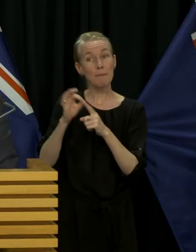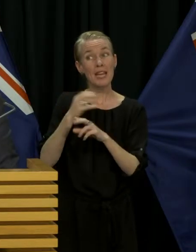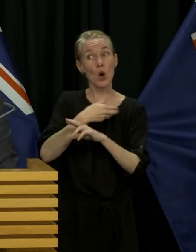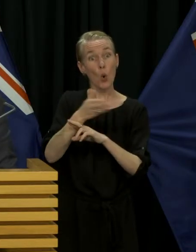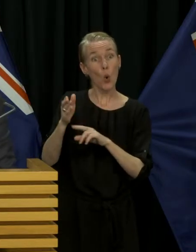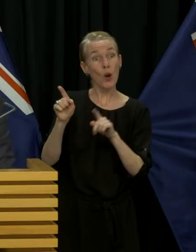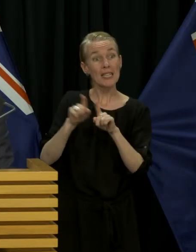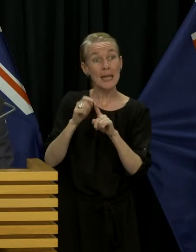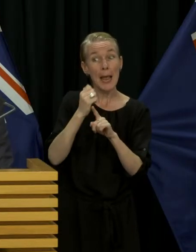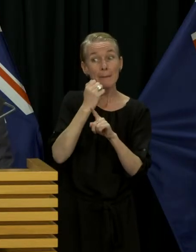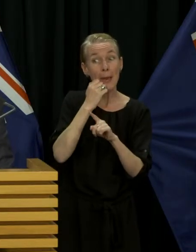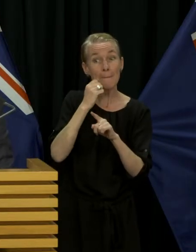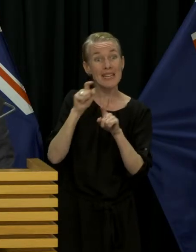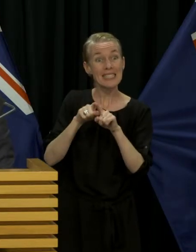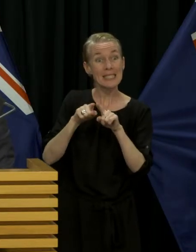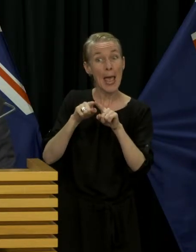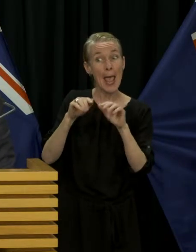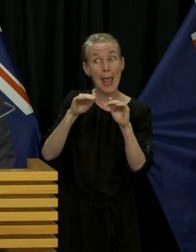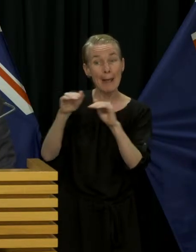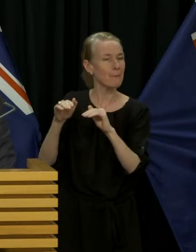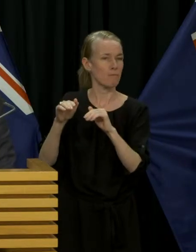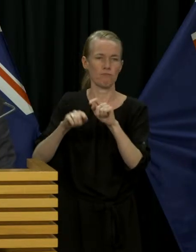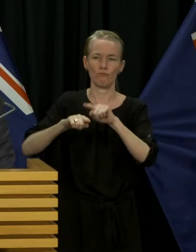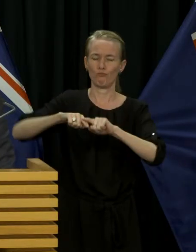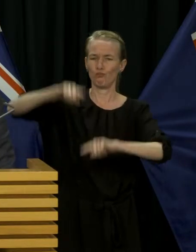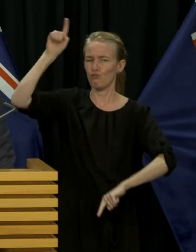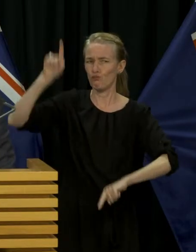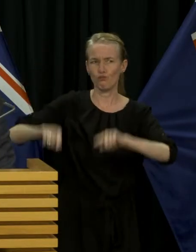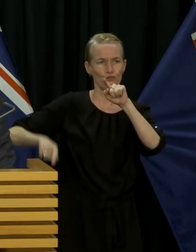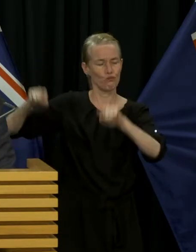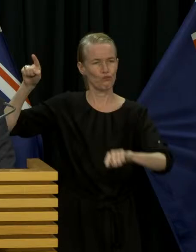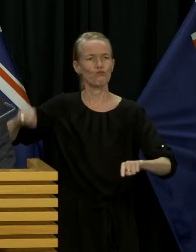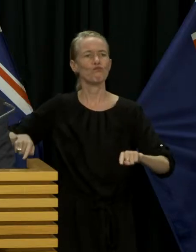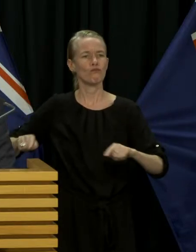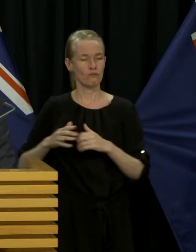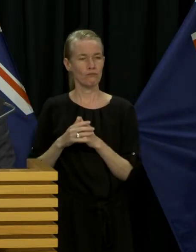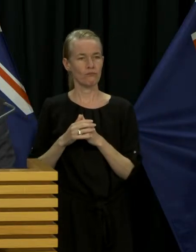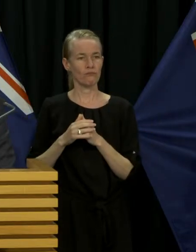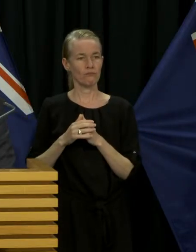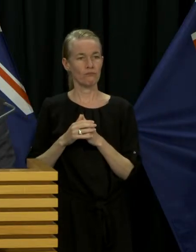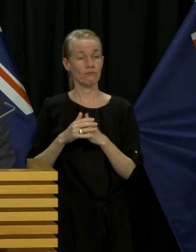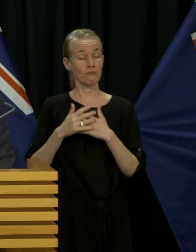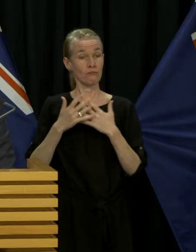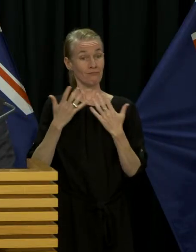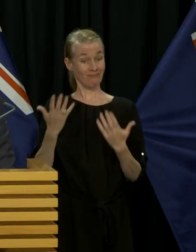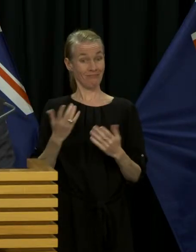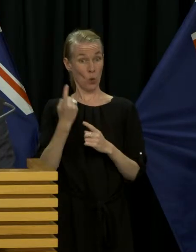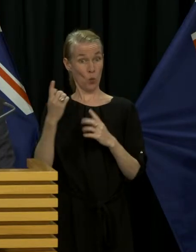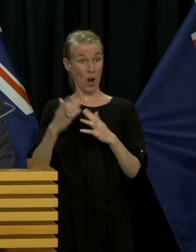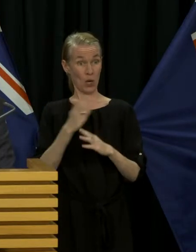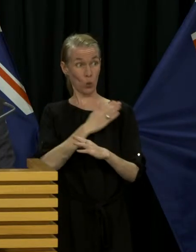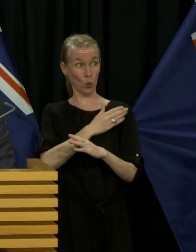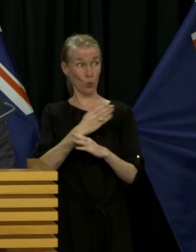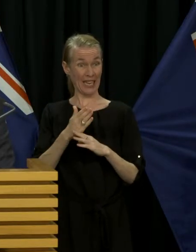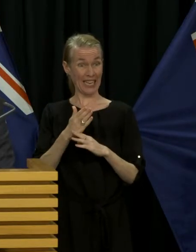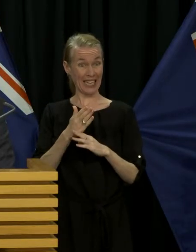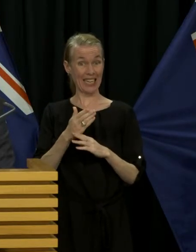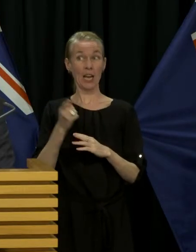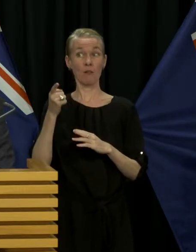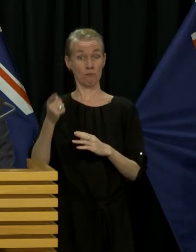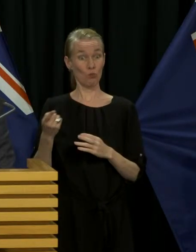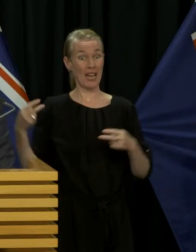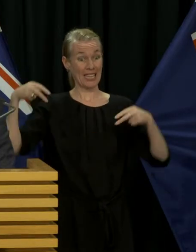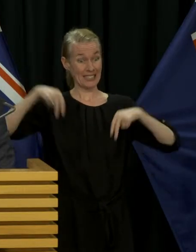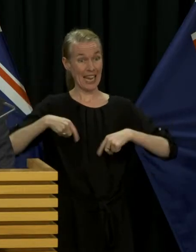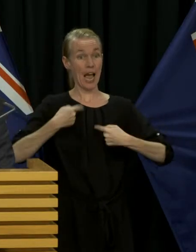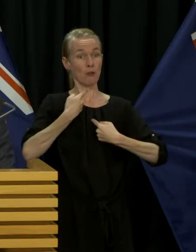of refusal rates, as it were. And I think the evidence over the last week shows that people have heard the message and they are